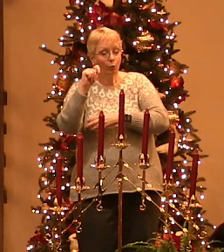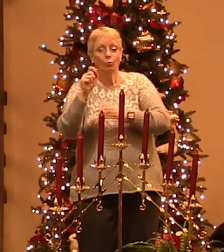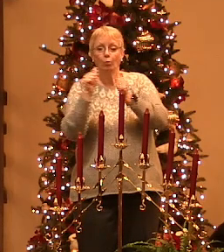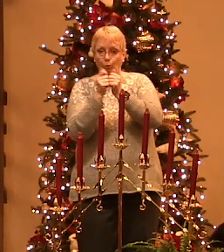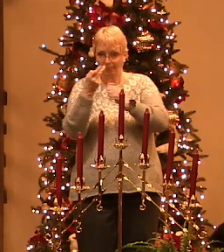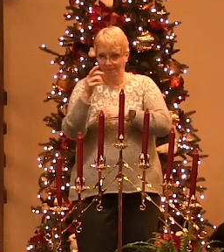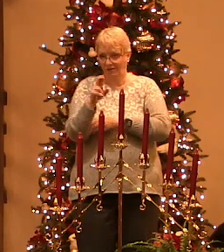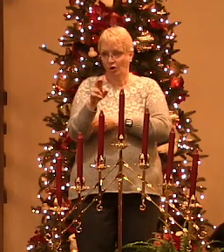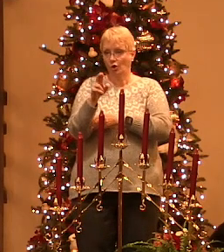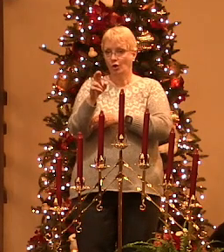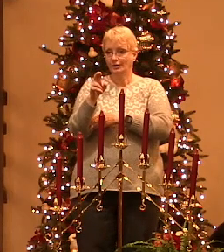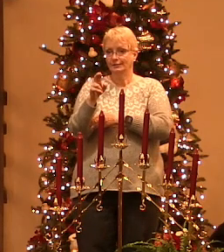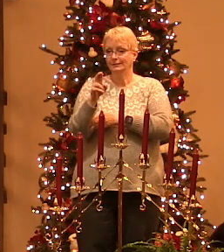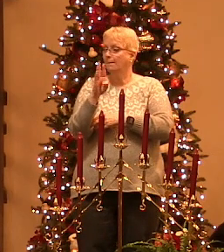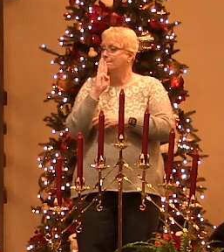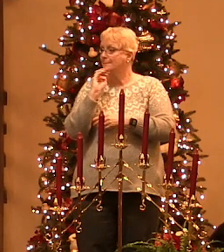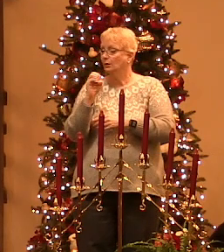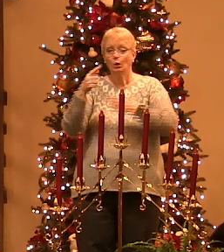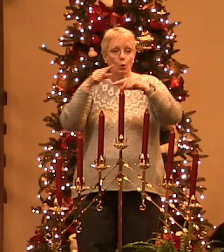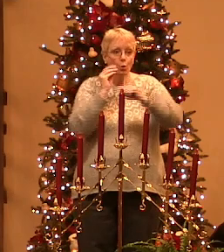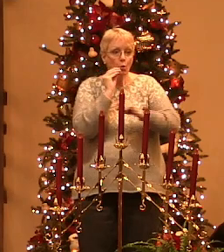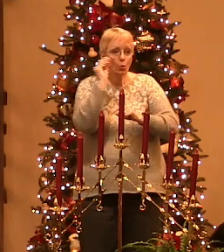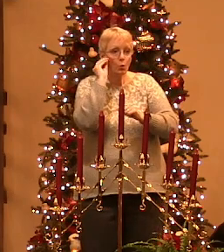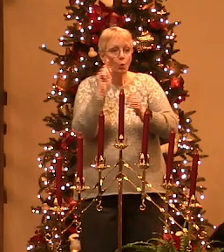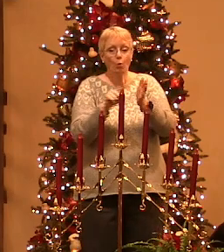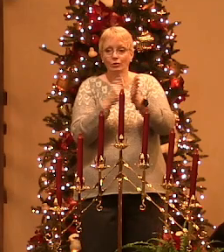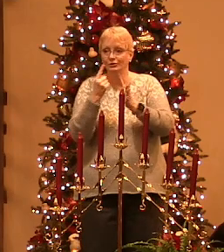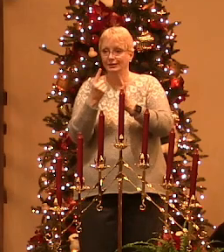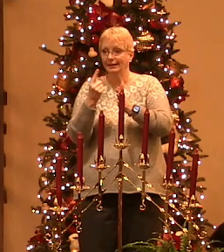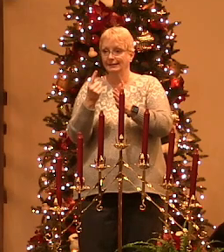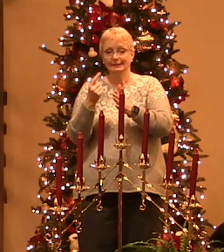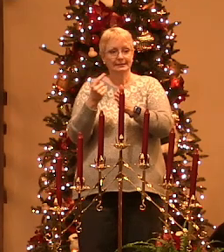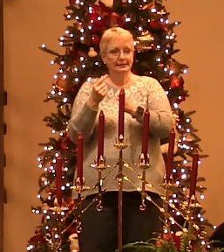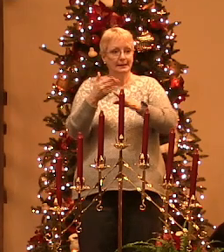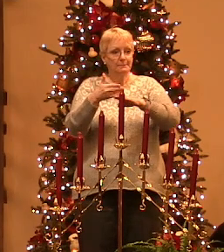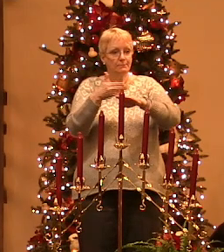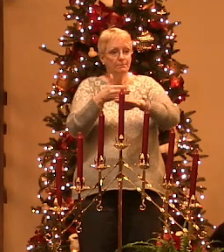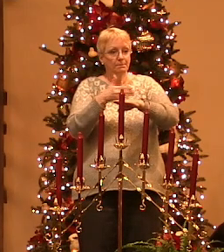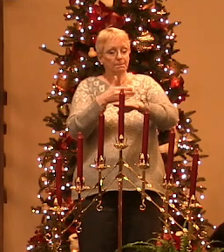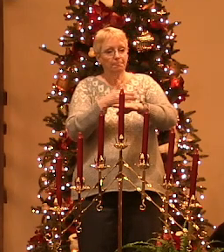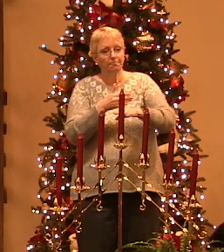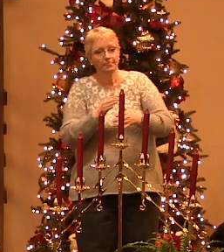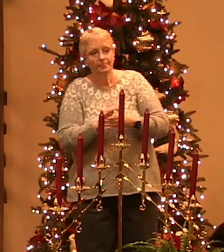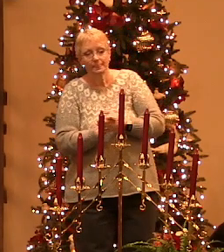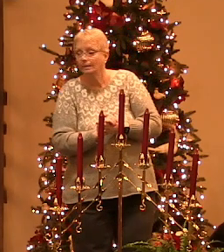her, and she'll even be able to go home once she gets a little bit better. Right, Wendy?